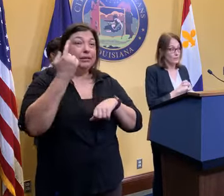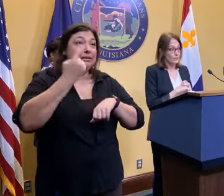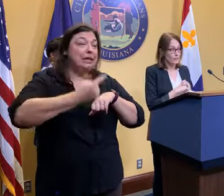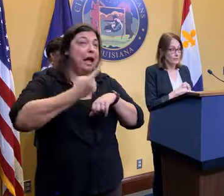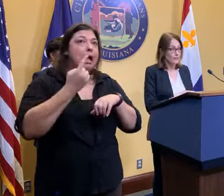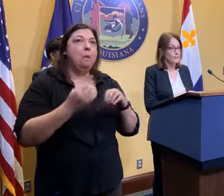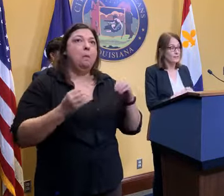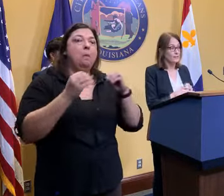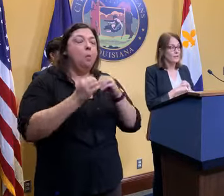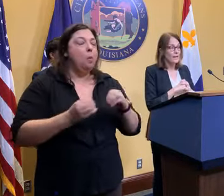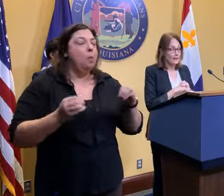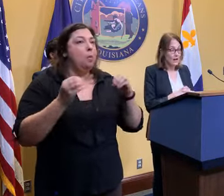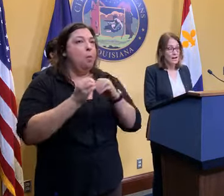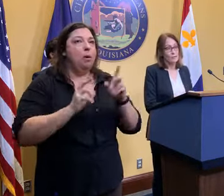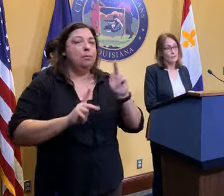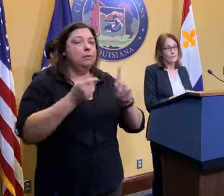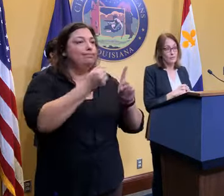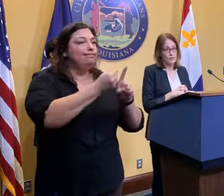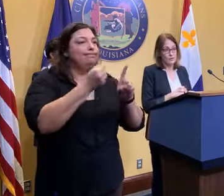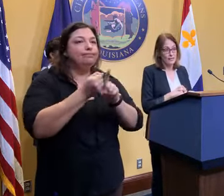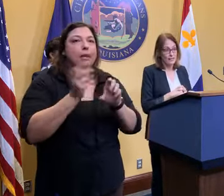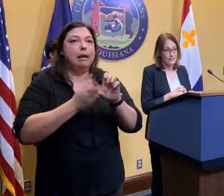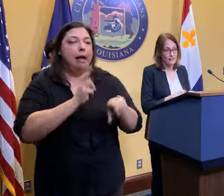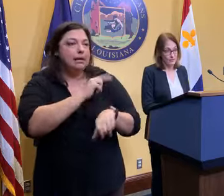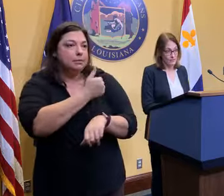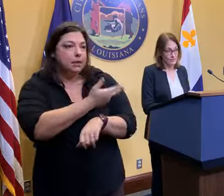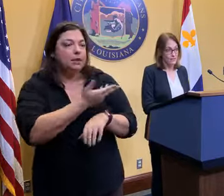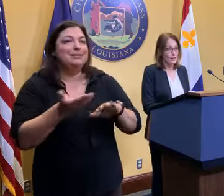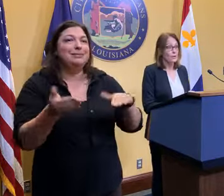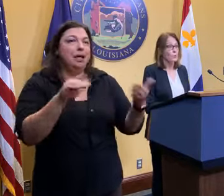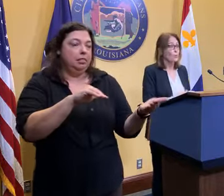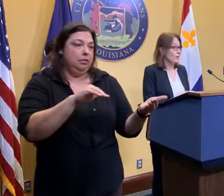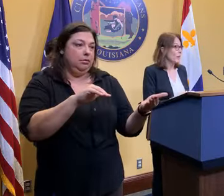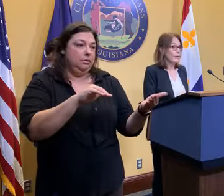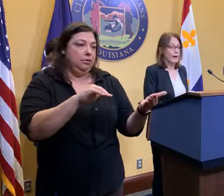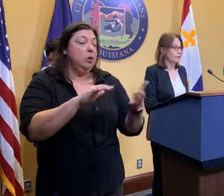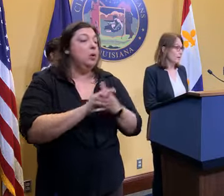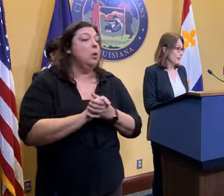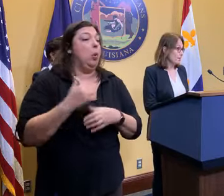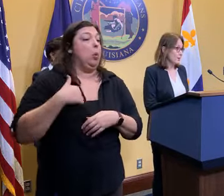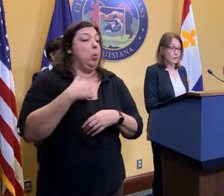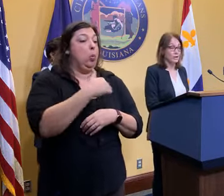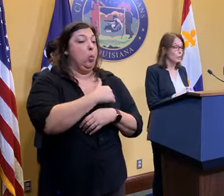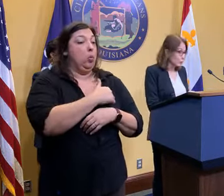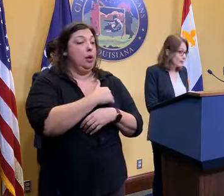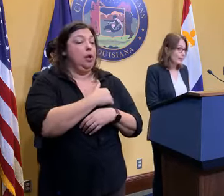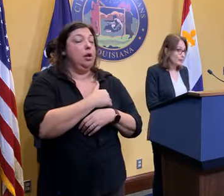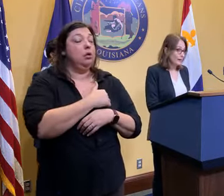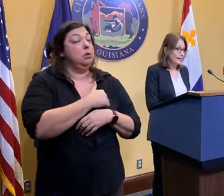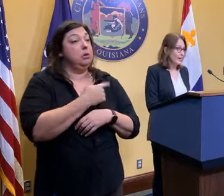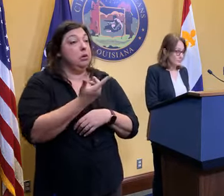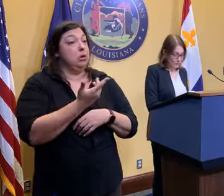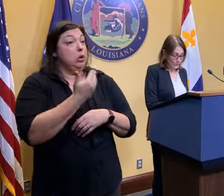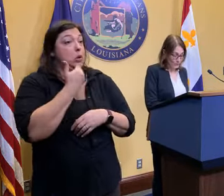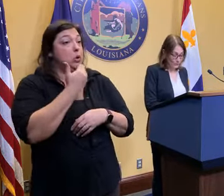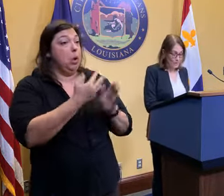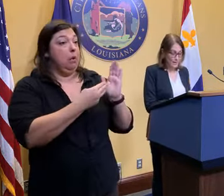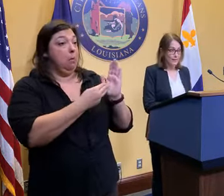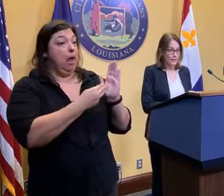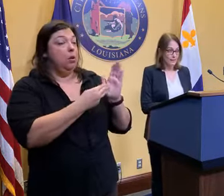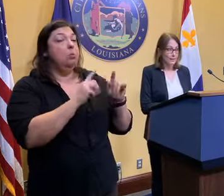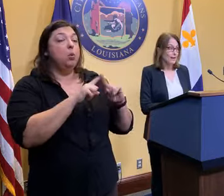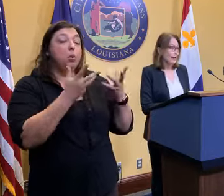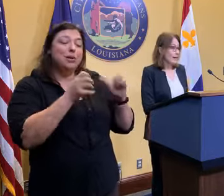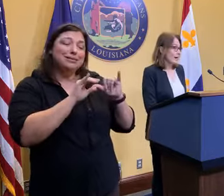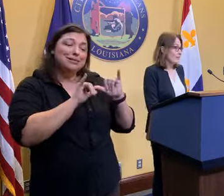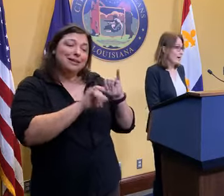in terms of cases and hospitalizations and deaths. We are an outlier, we are a good outlier, and we want to remain